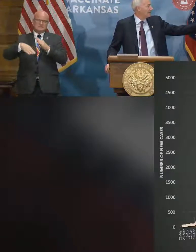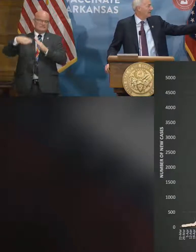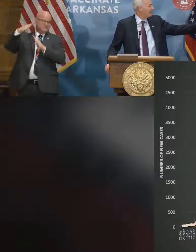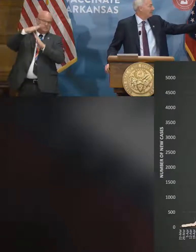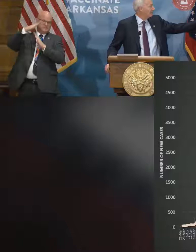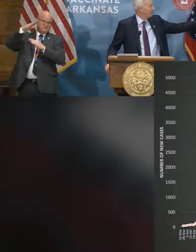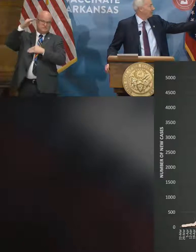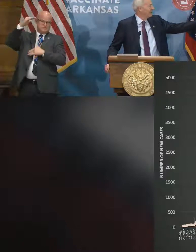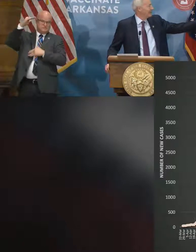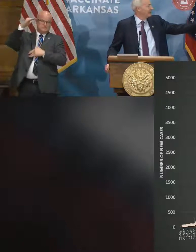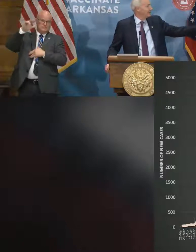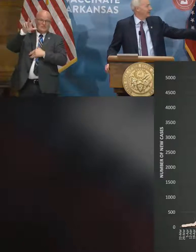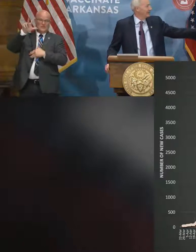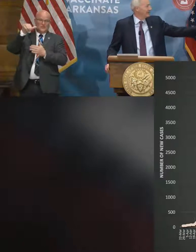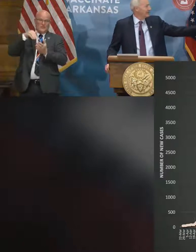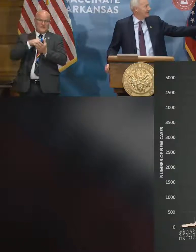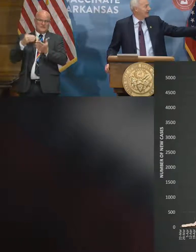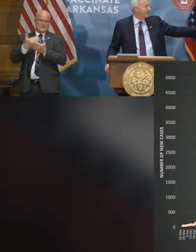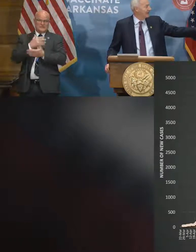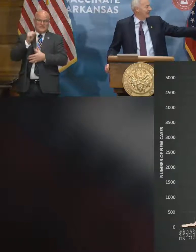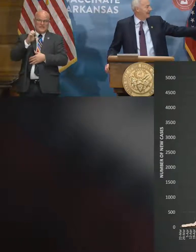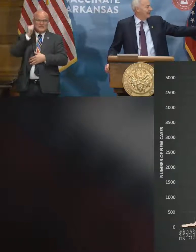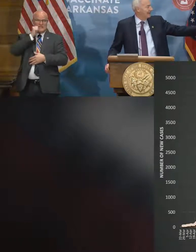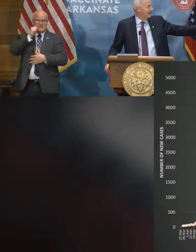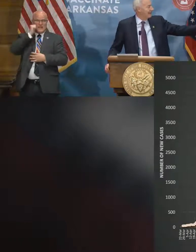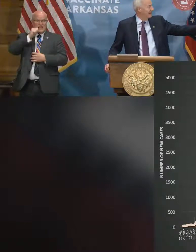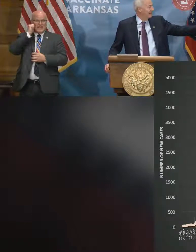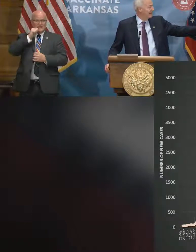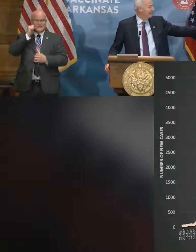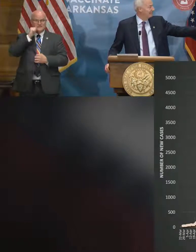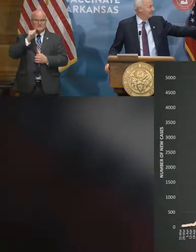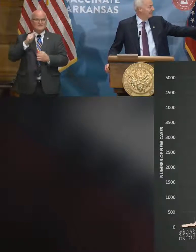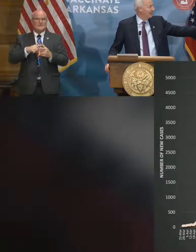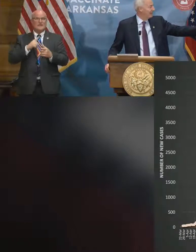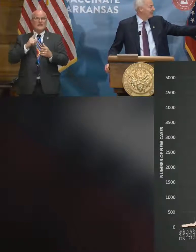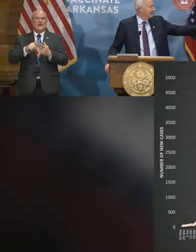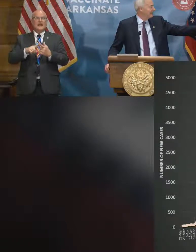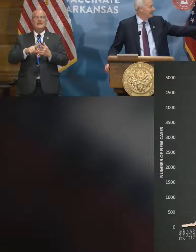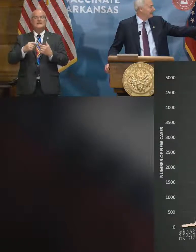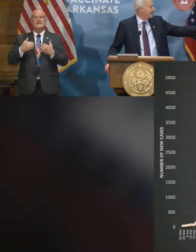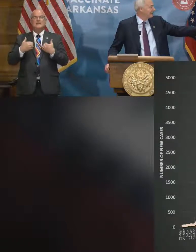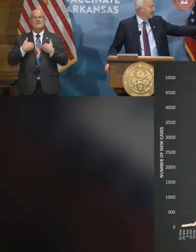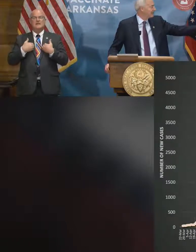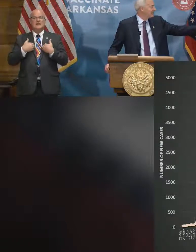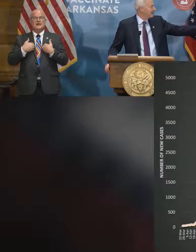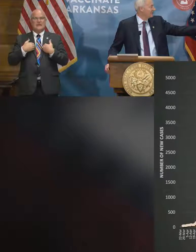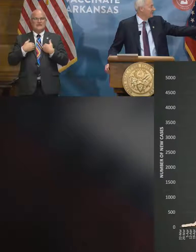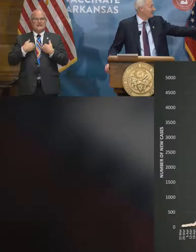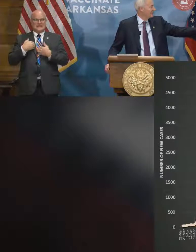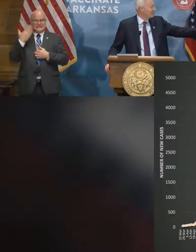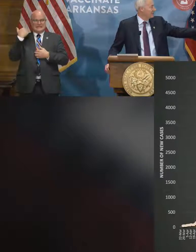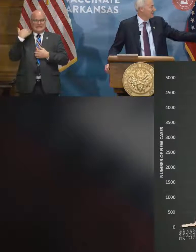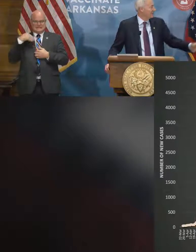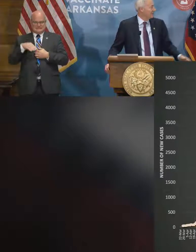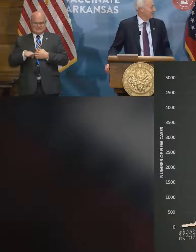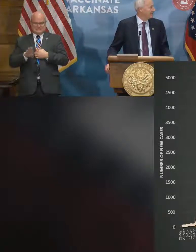mark, around 3,000 new cases a day. And then we had this last